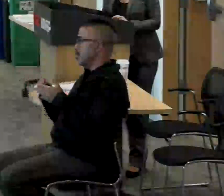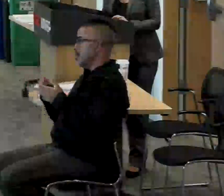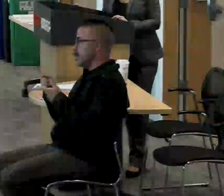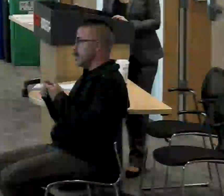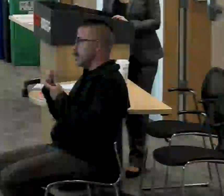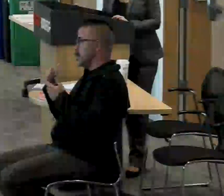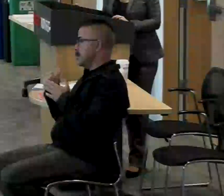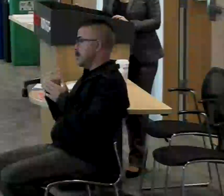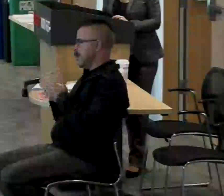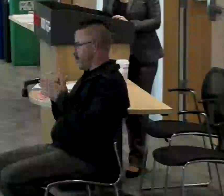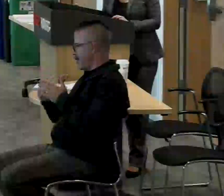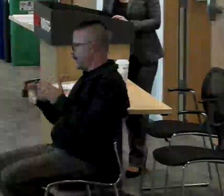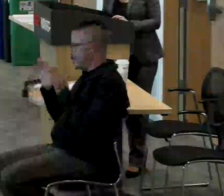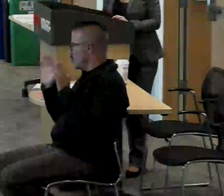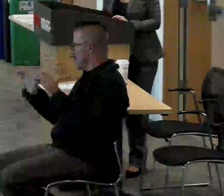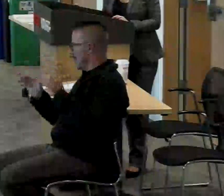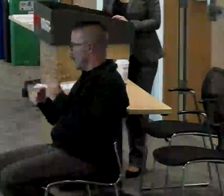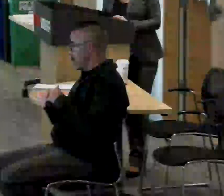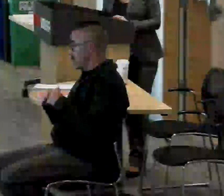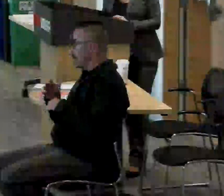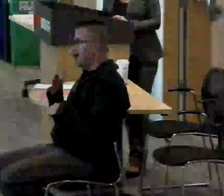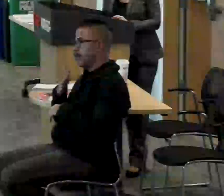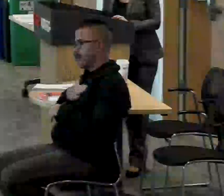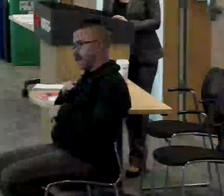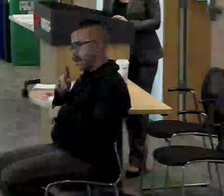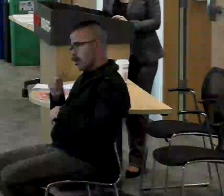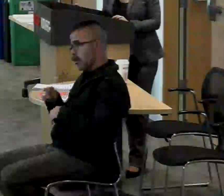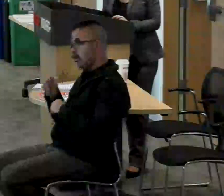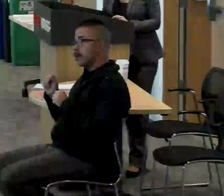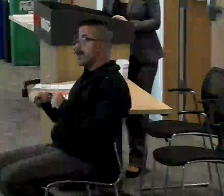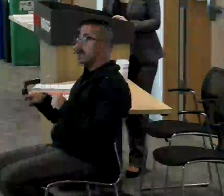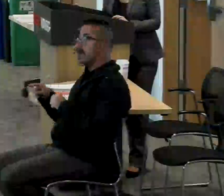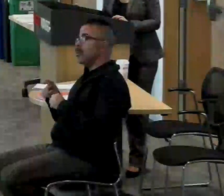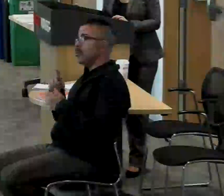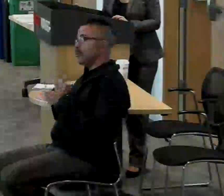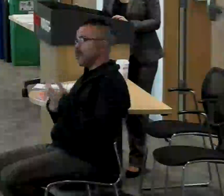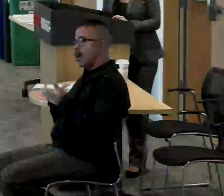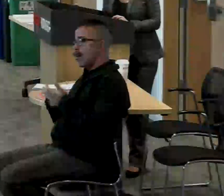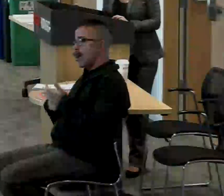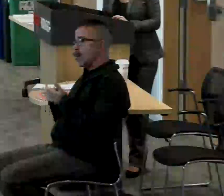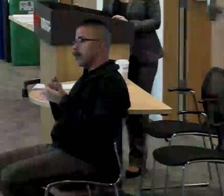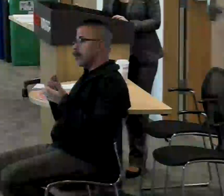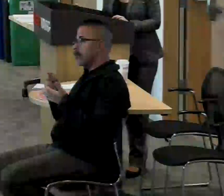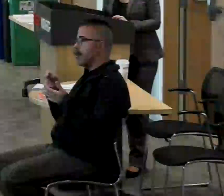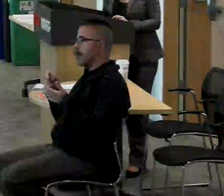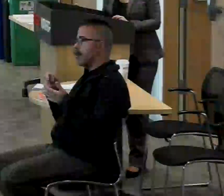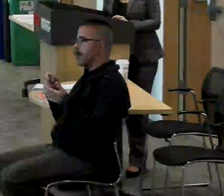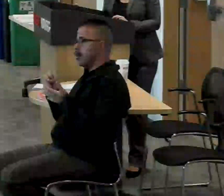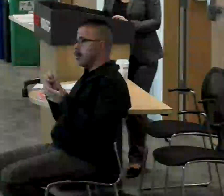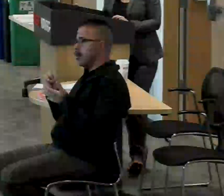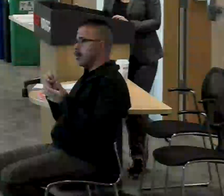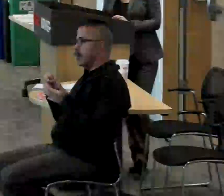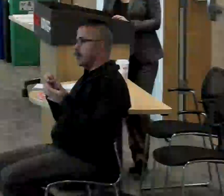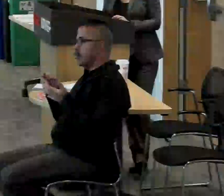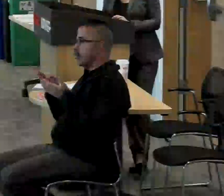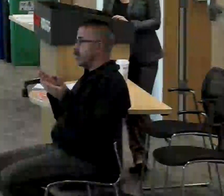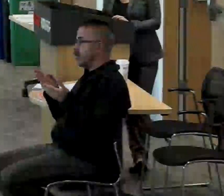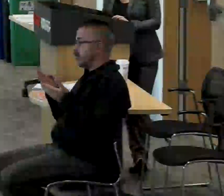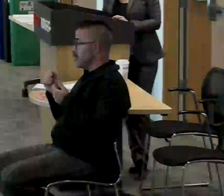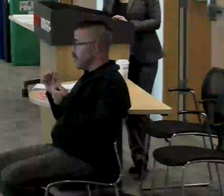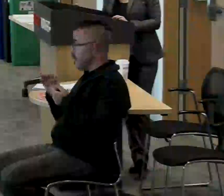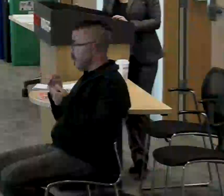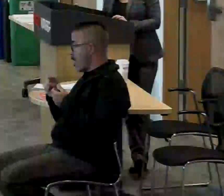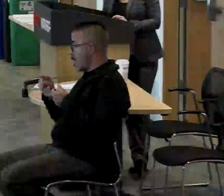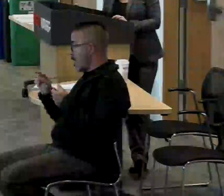really terrific. My question is, can you talk about the accessibility of the services and how these banking services